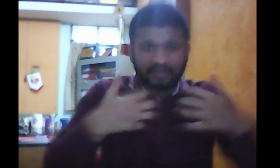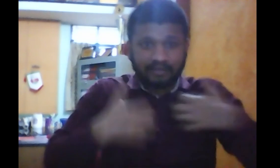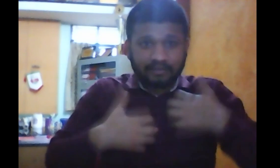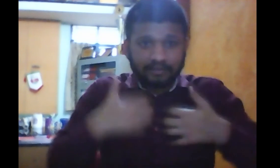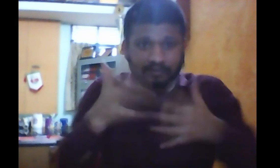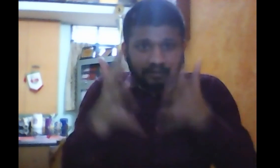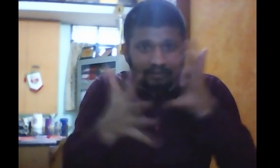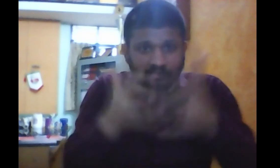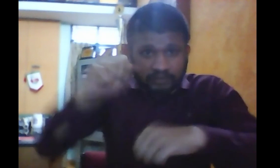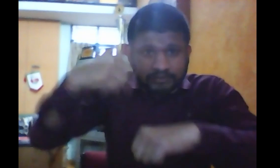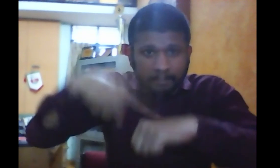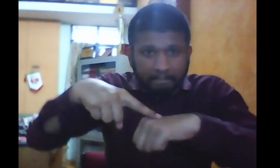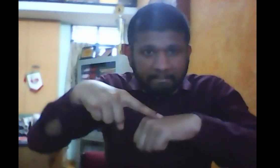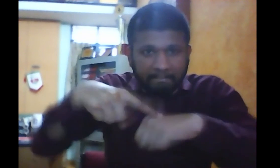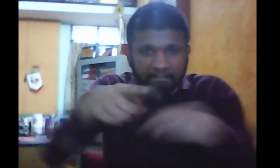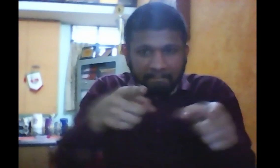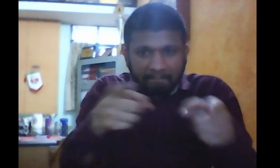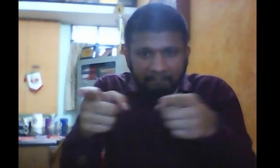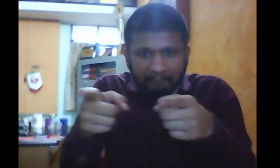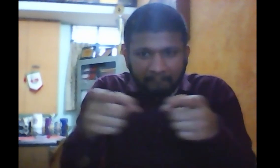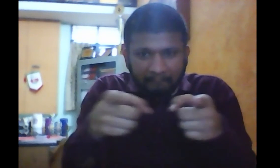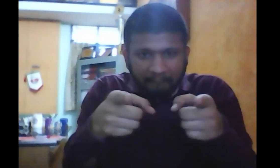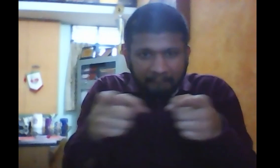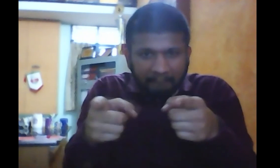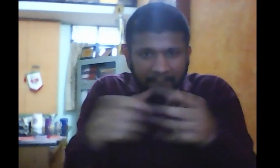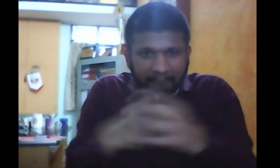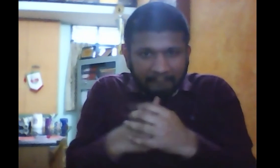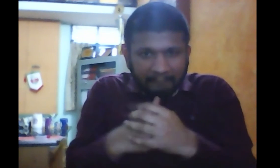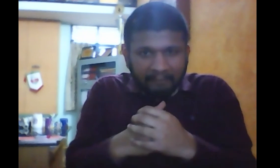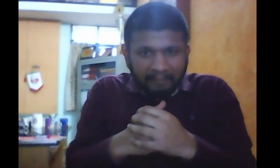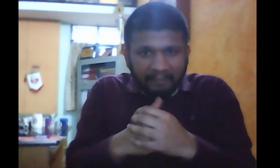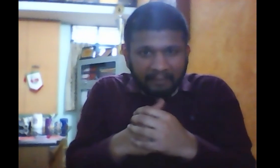I hope you all enjoyed, and this is your first time when you're learning as a.